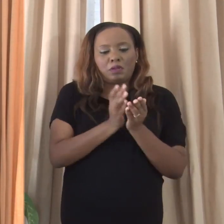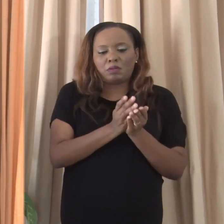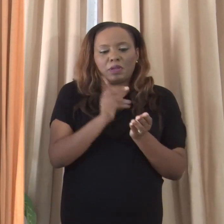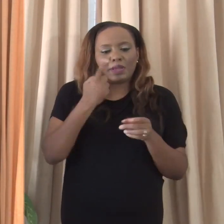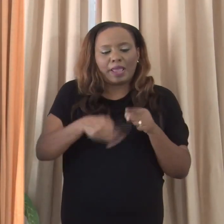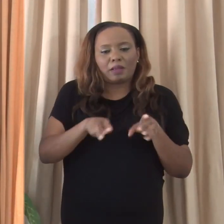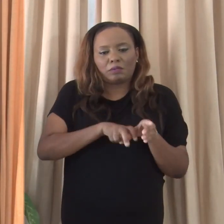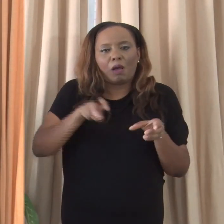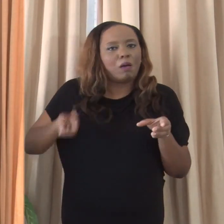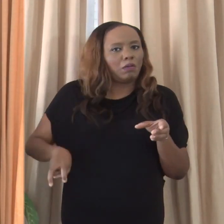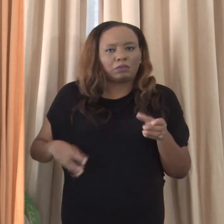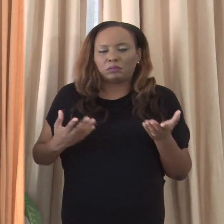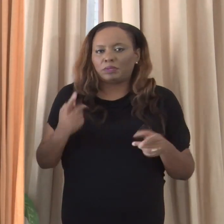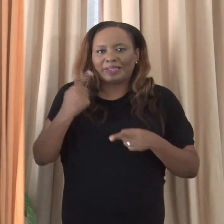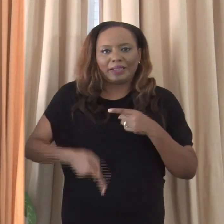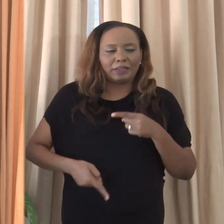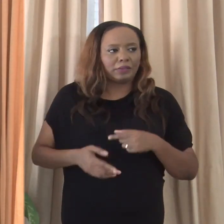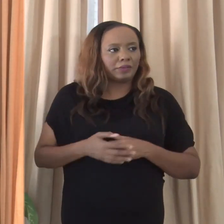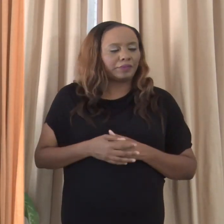vein.